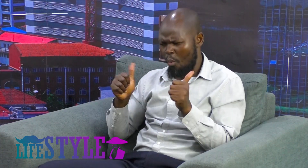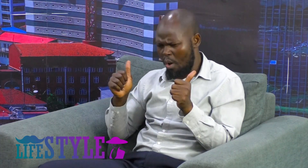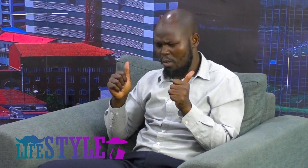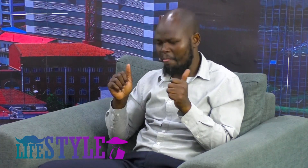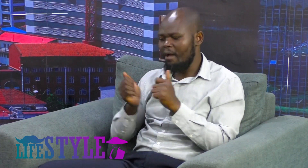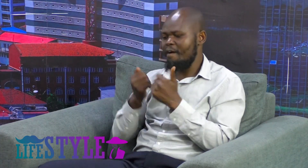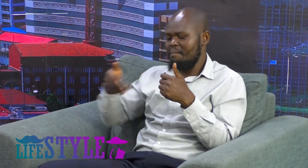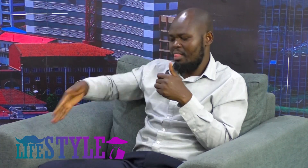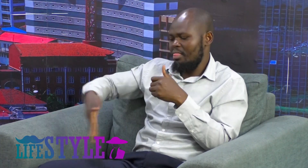I was always on time.